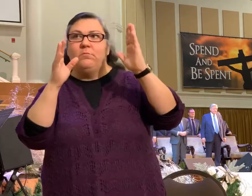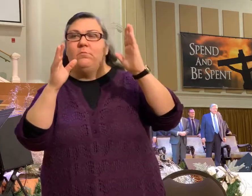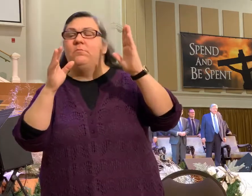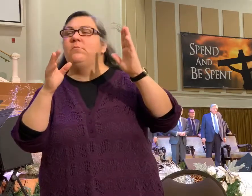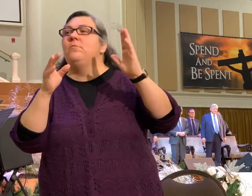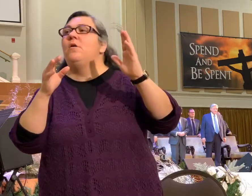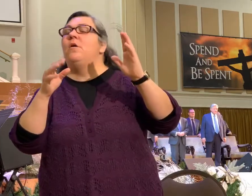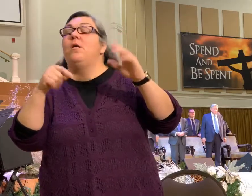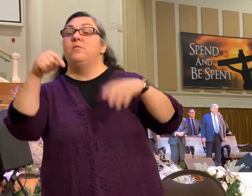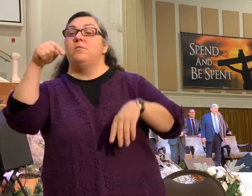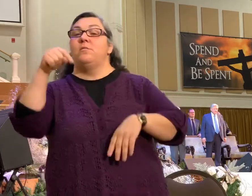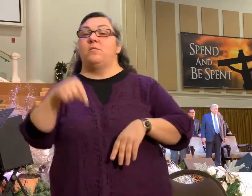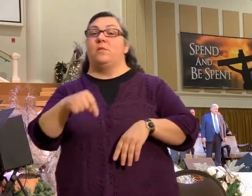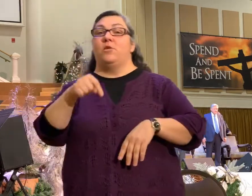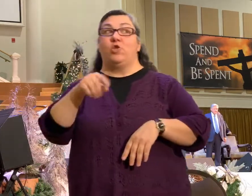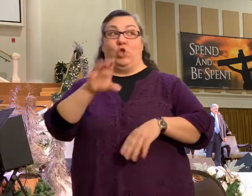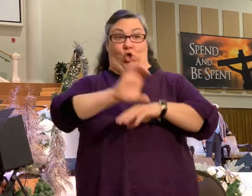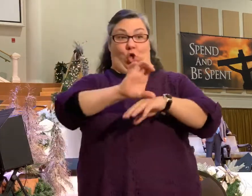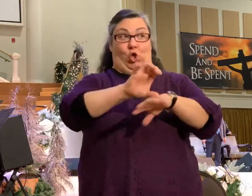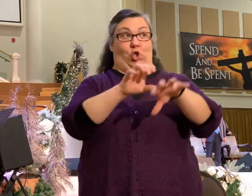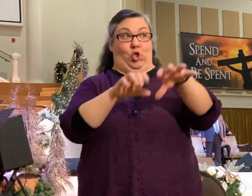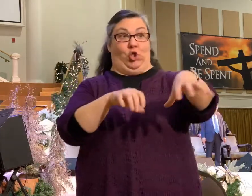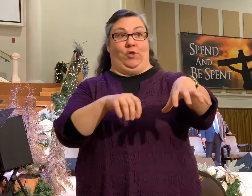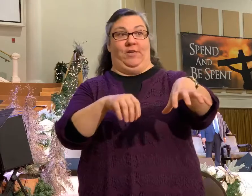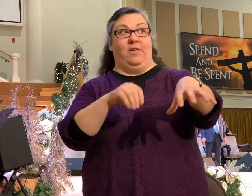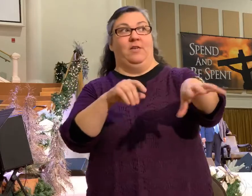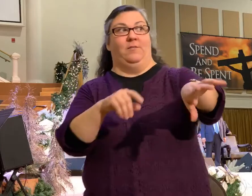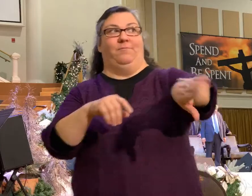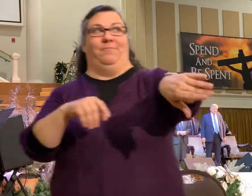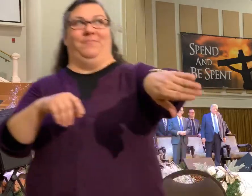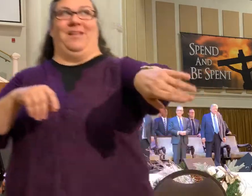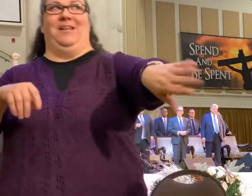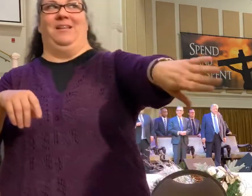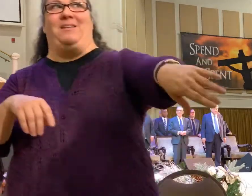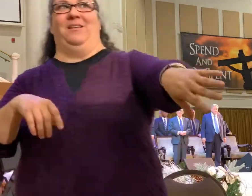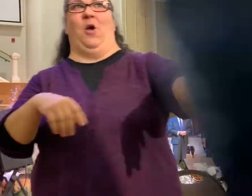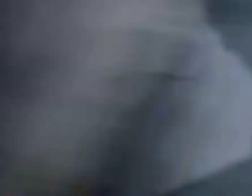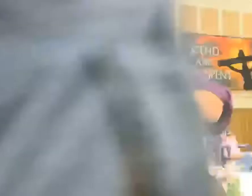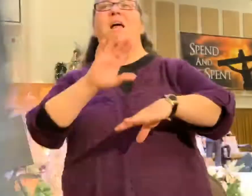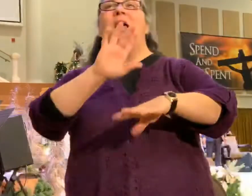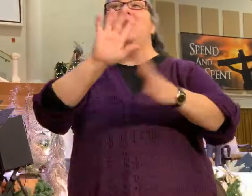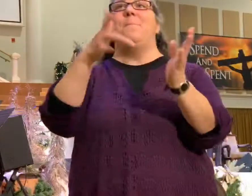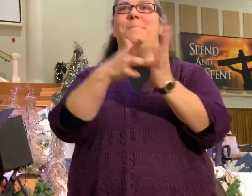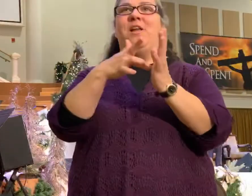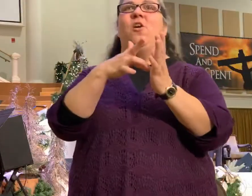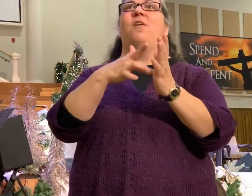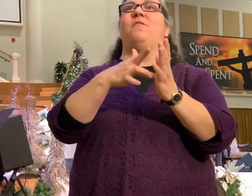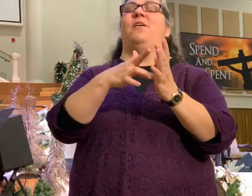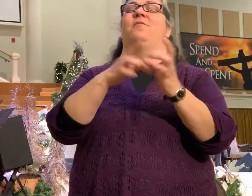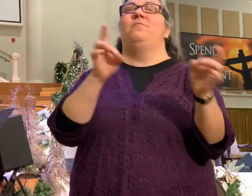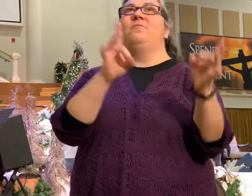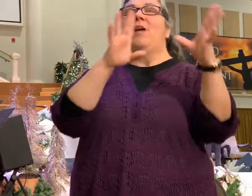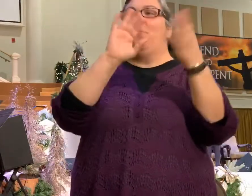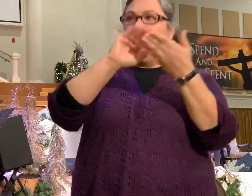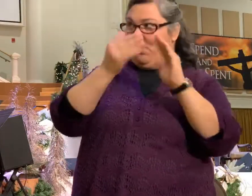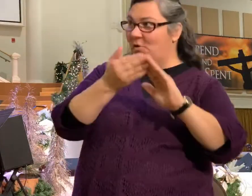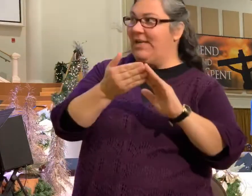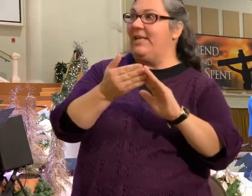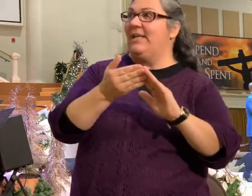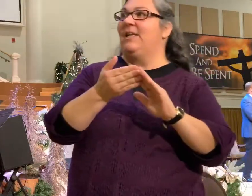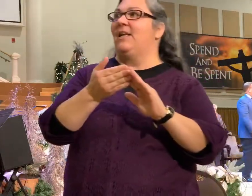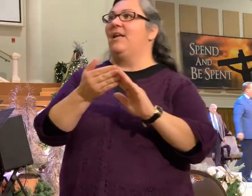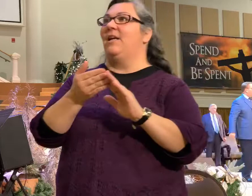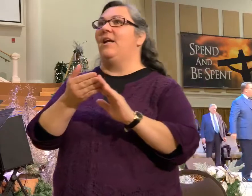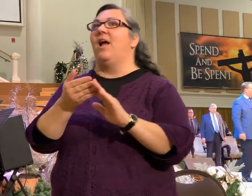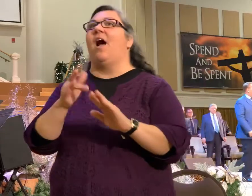That this urban church in the middle of a carnal, vile community. And